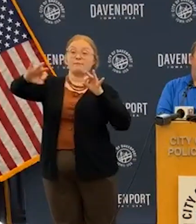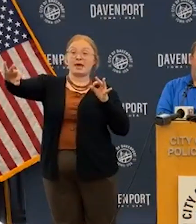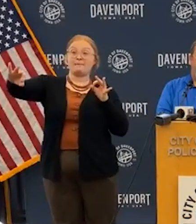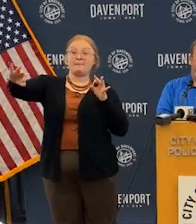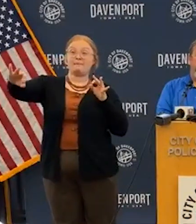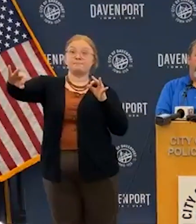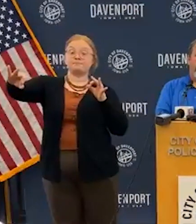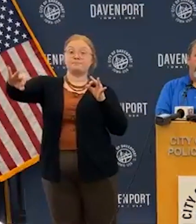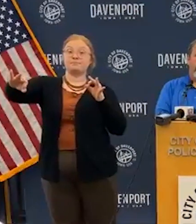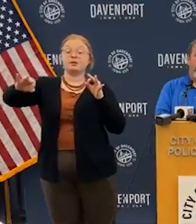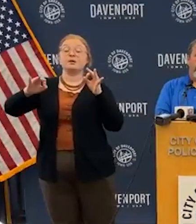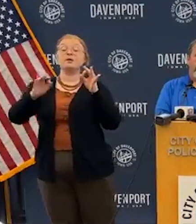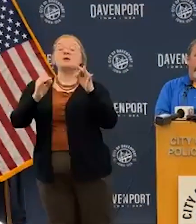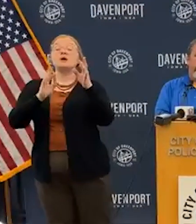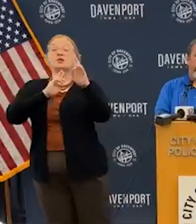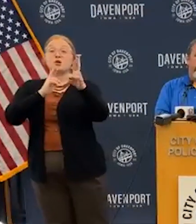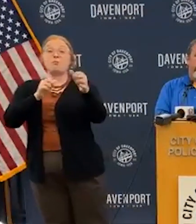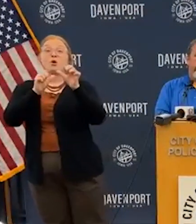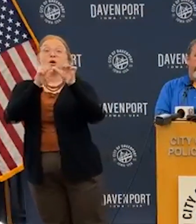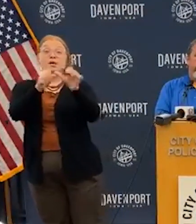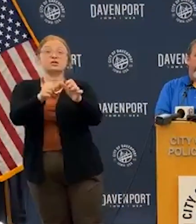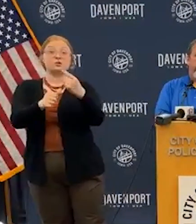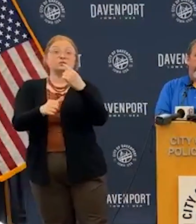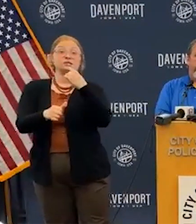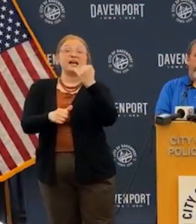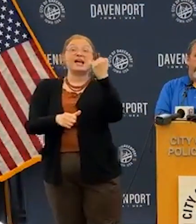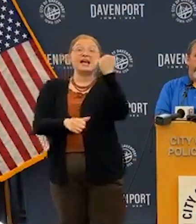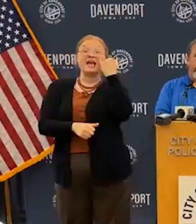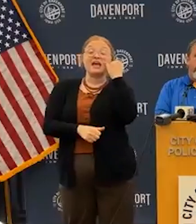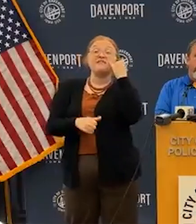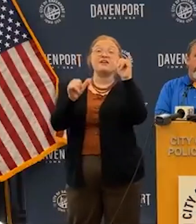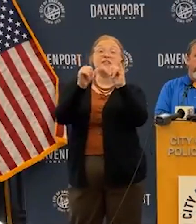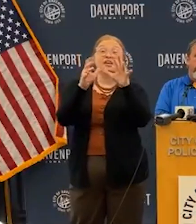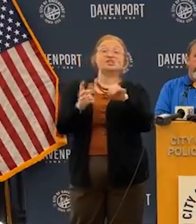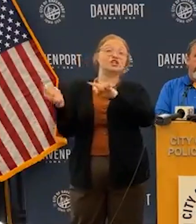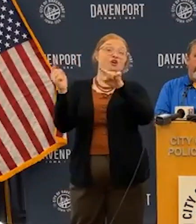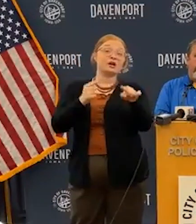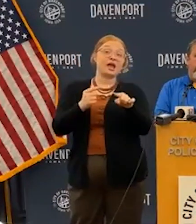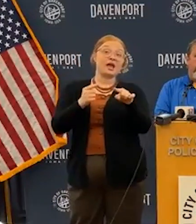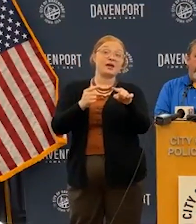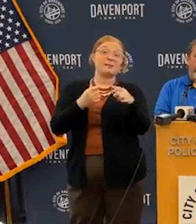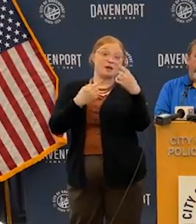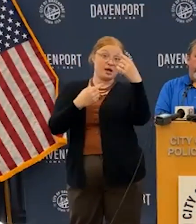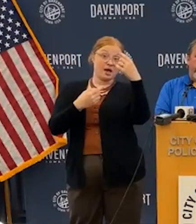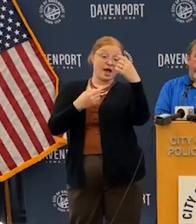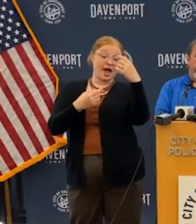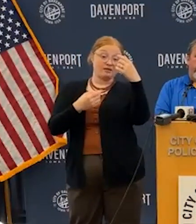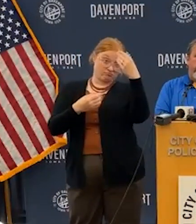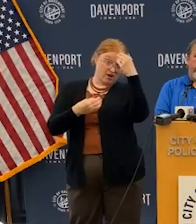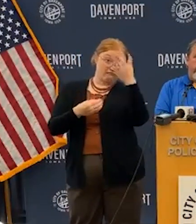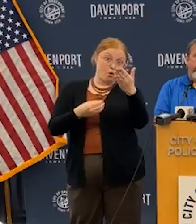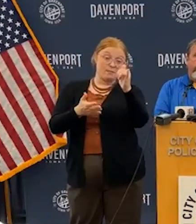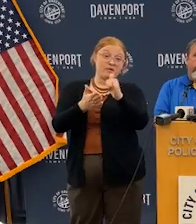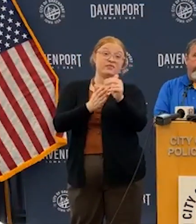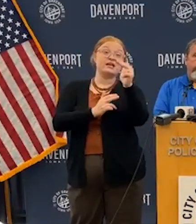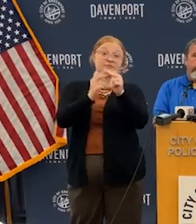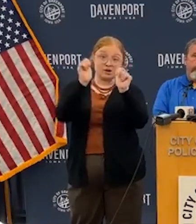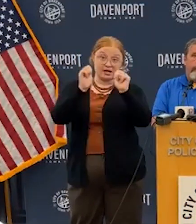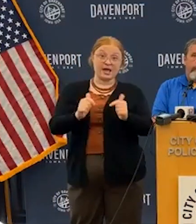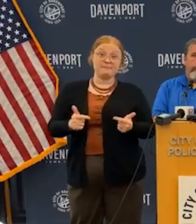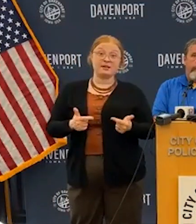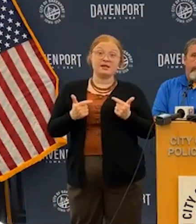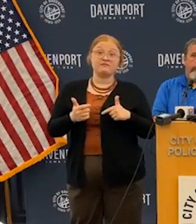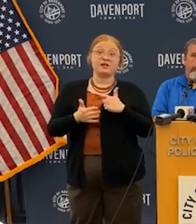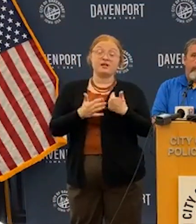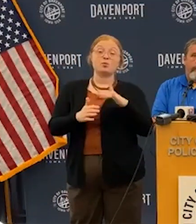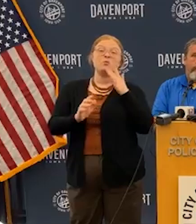came out and stated and made a report that said that this building is able to be lived in. He came out and reported that same day, says it's not